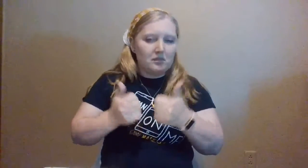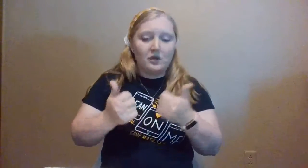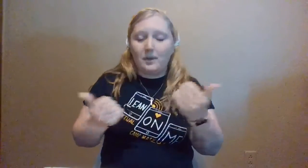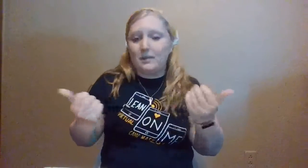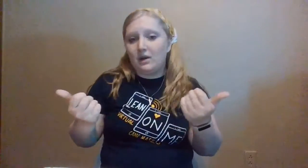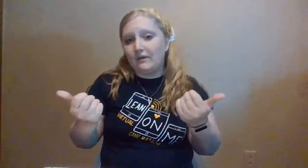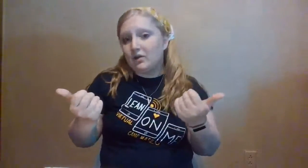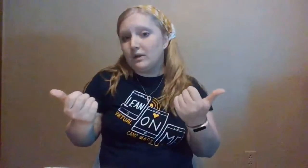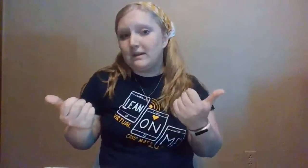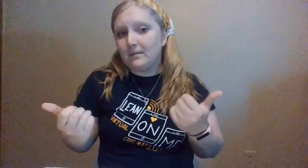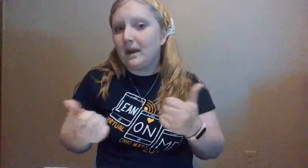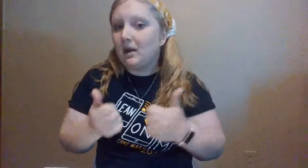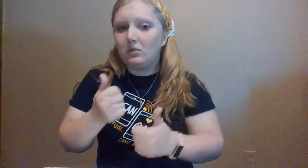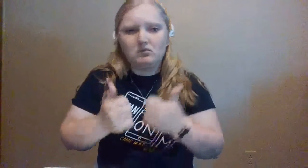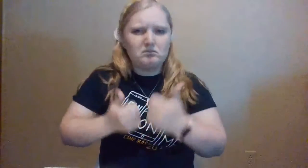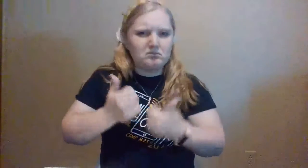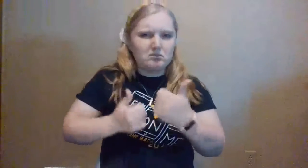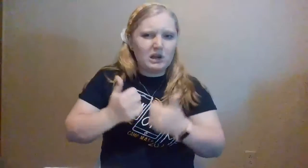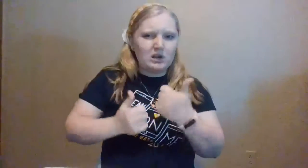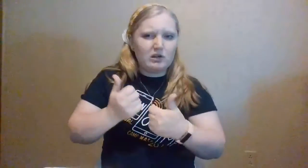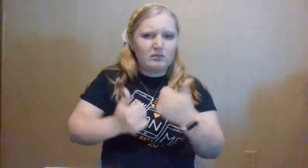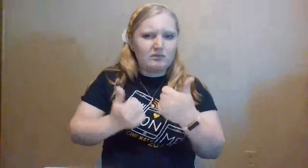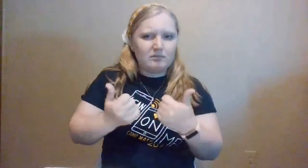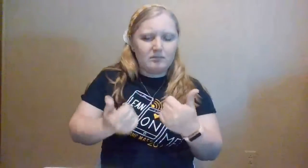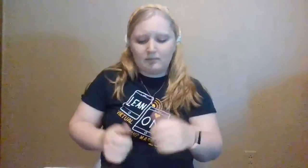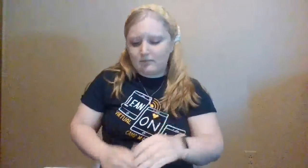So maybe you have a choice to make. Which.